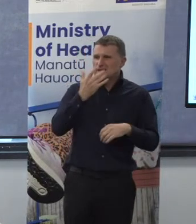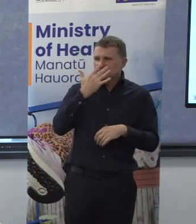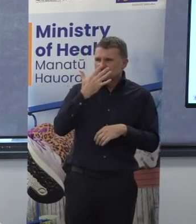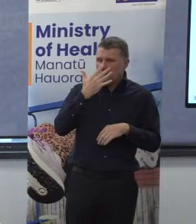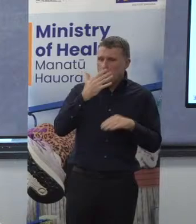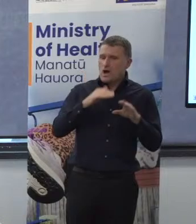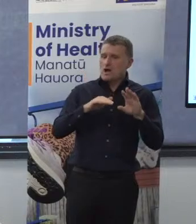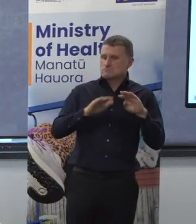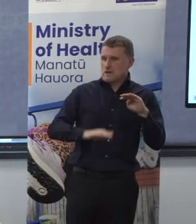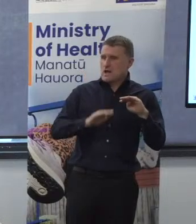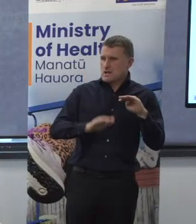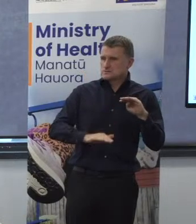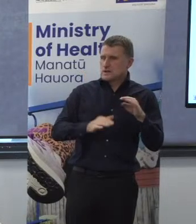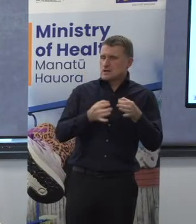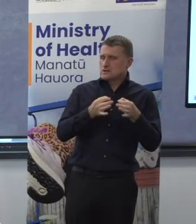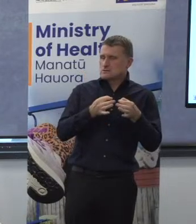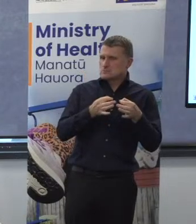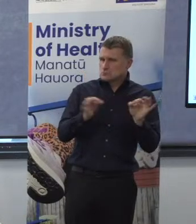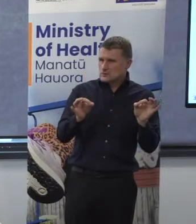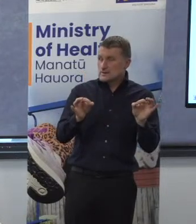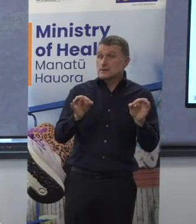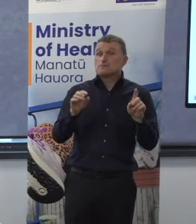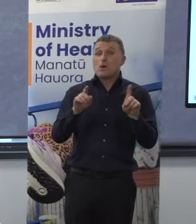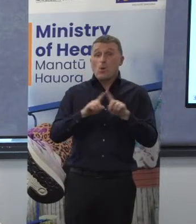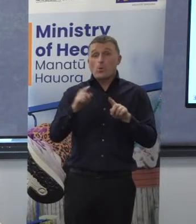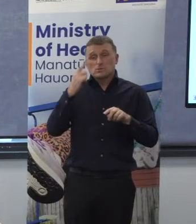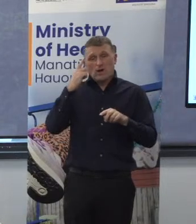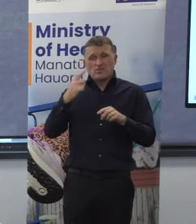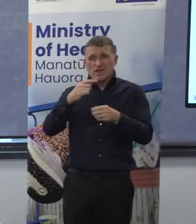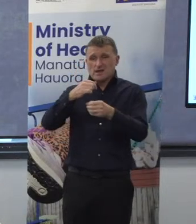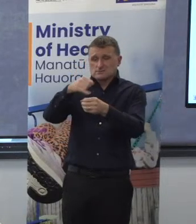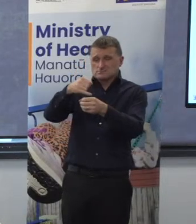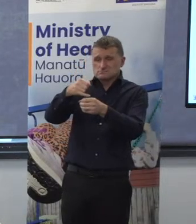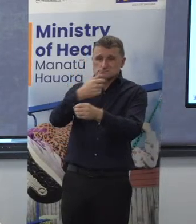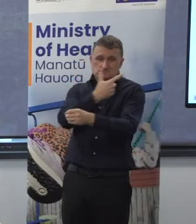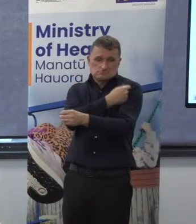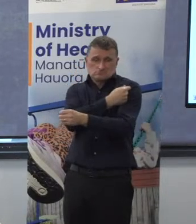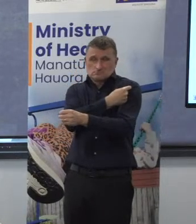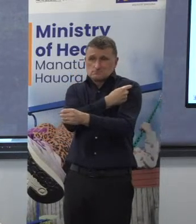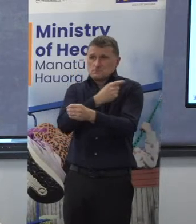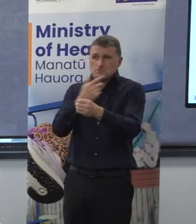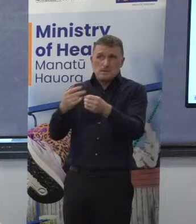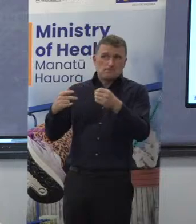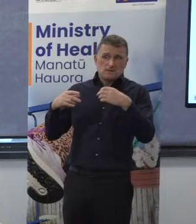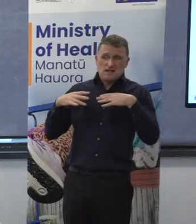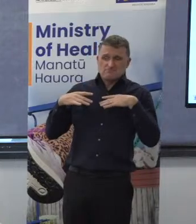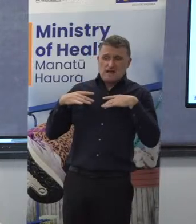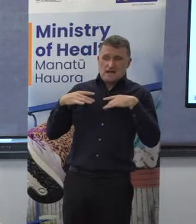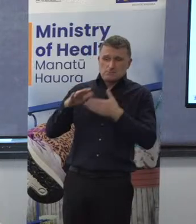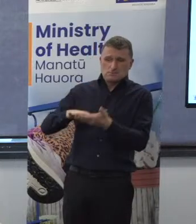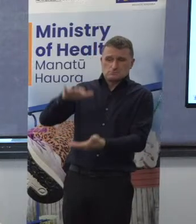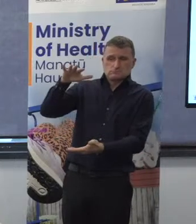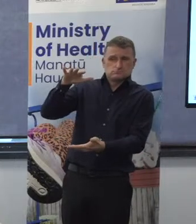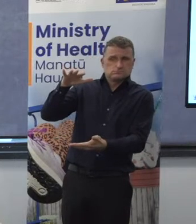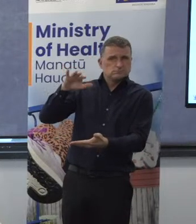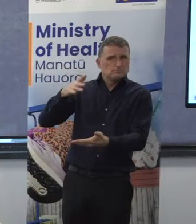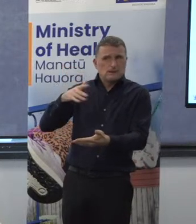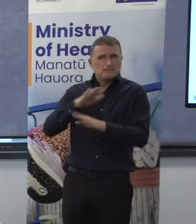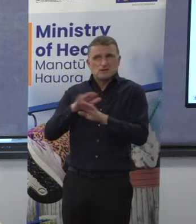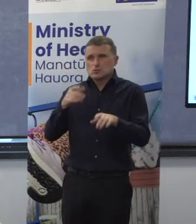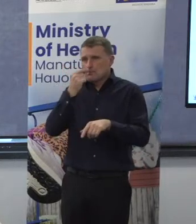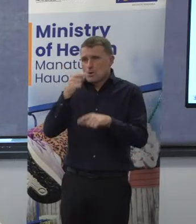that there was a supply issue as well, so actually making it available more widely may not have been possible this year. And is